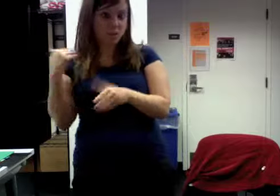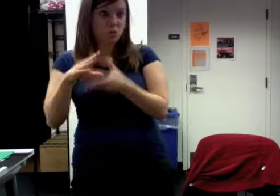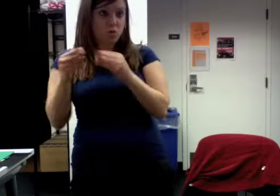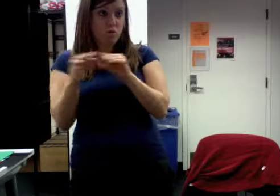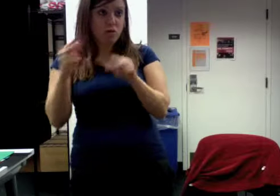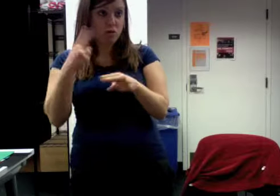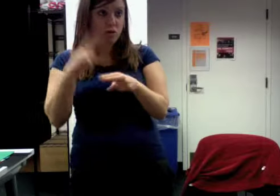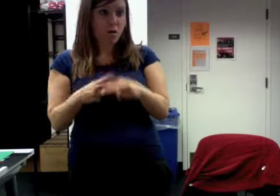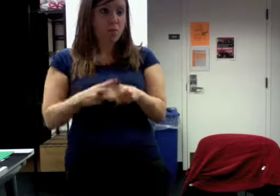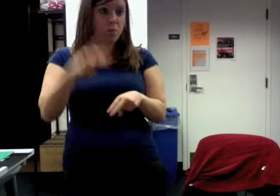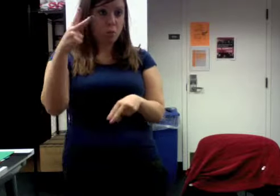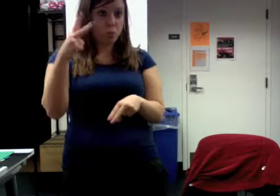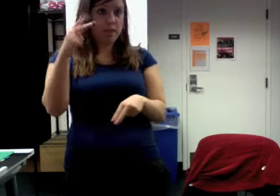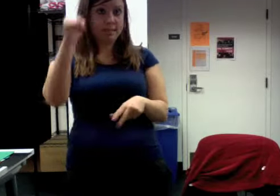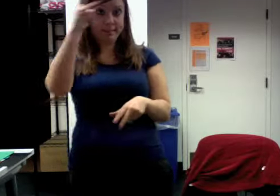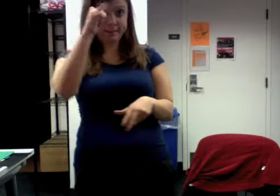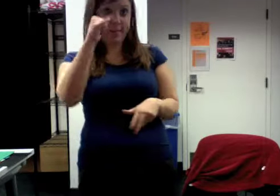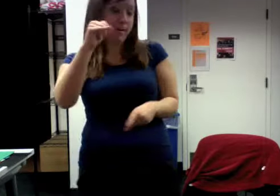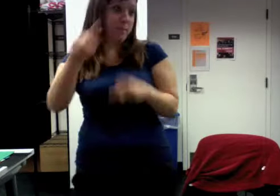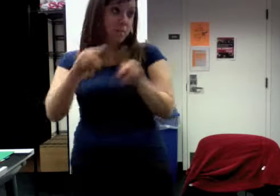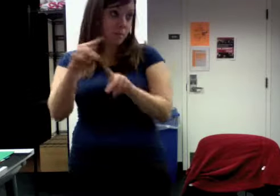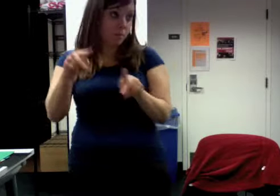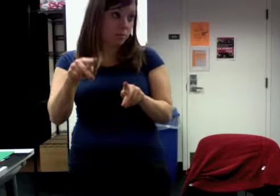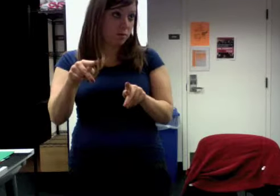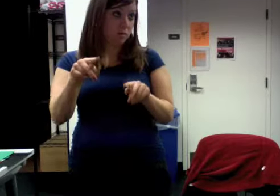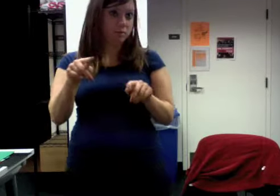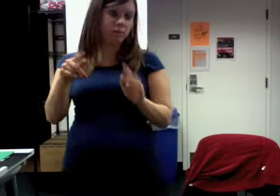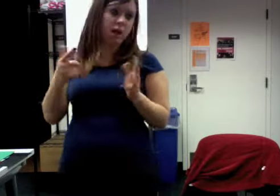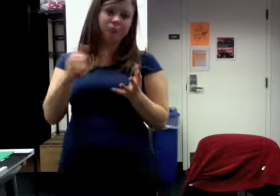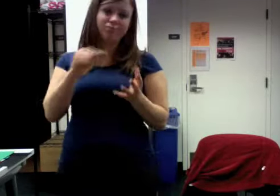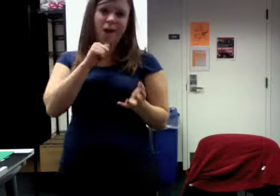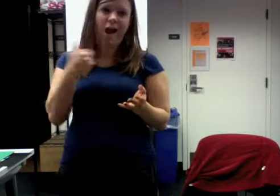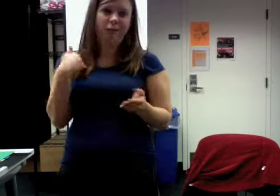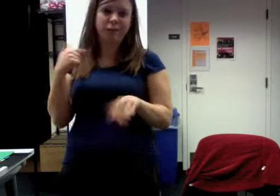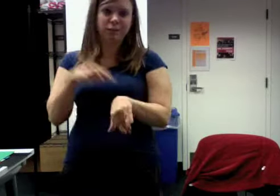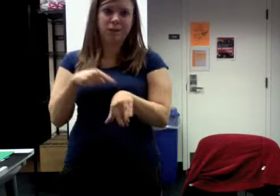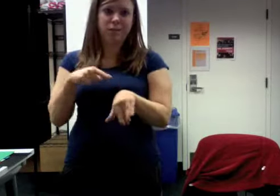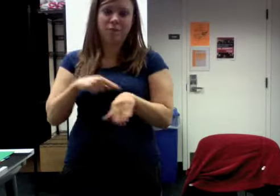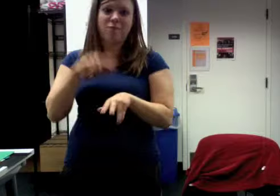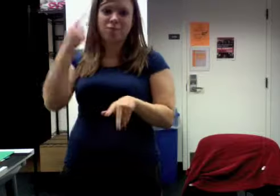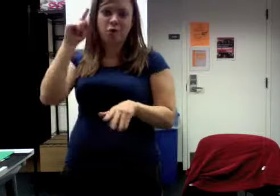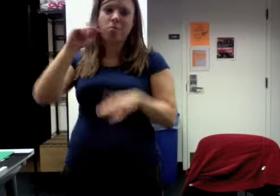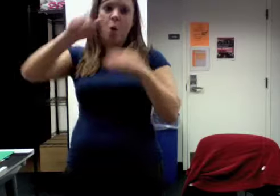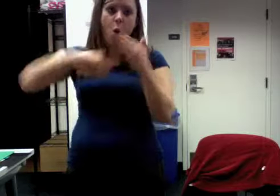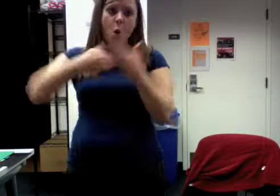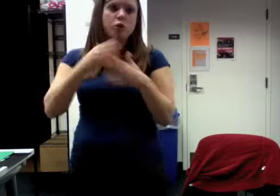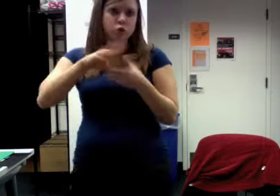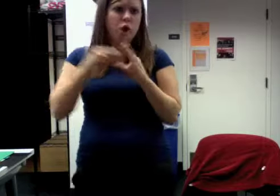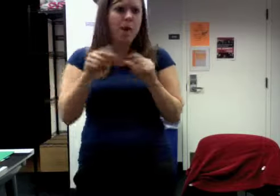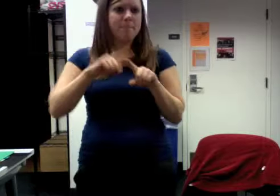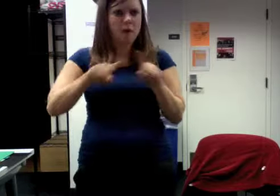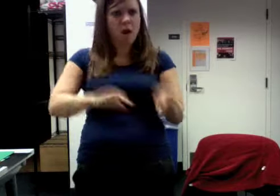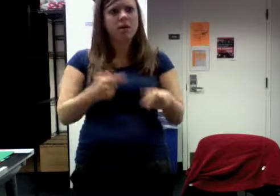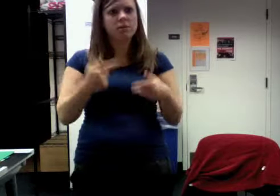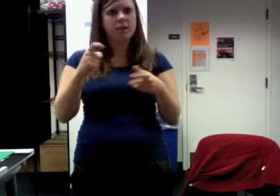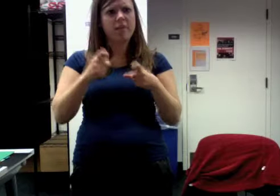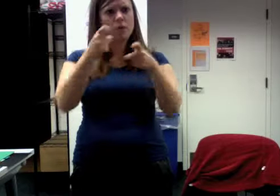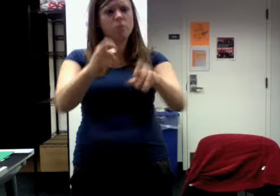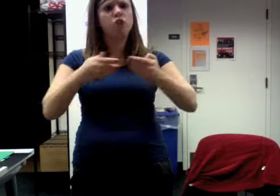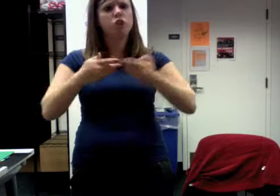young woman who's being courted by this guy. And so her parents have him over for dinner, and they serve him this nice meal, but he runs out of beer. So she, of course,